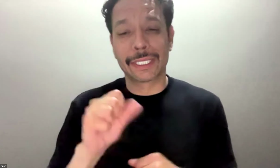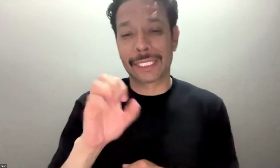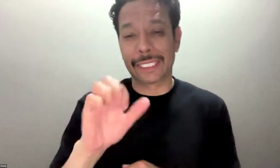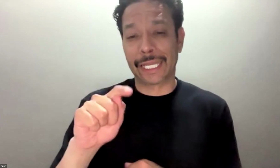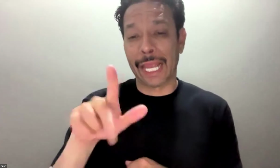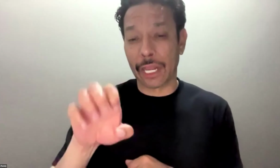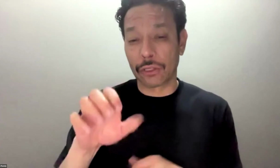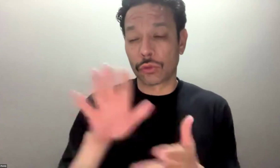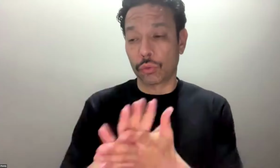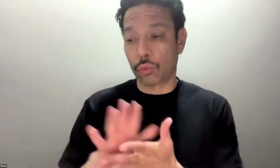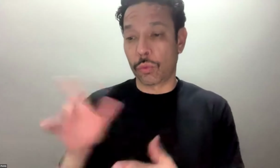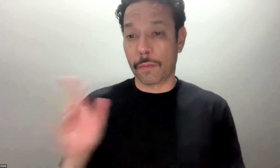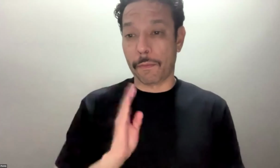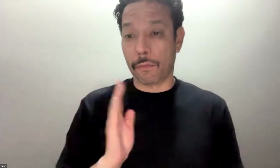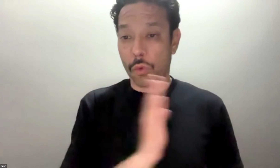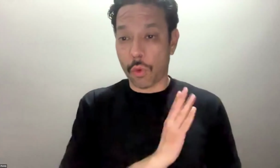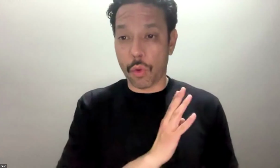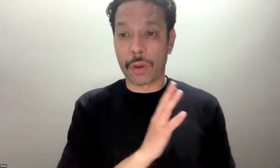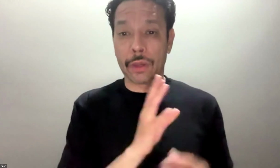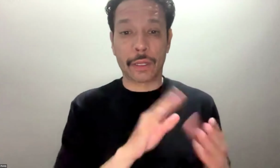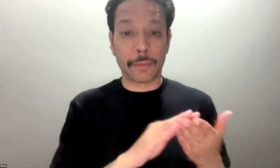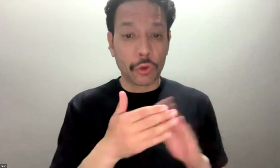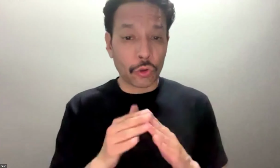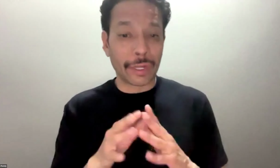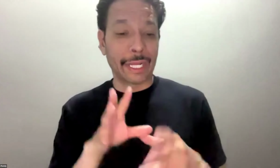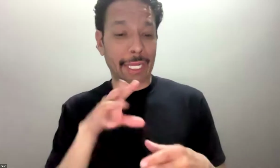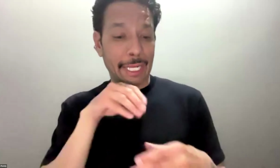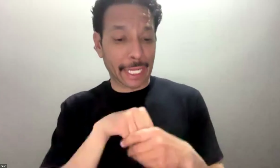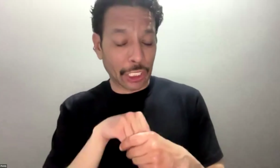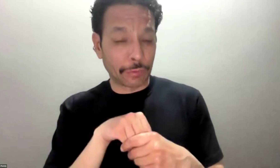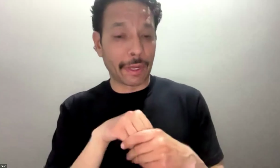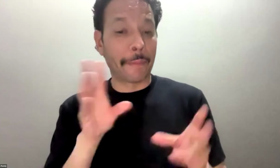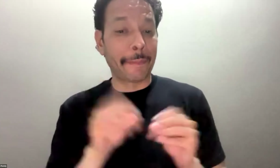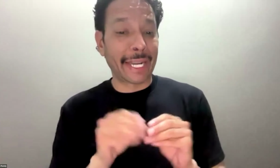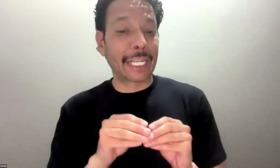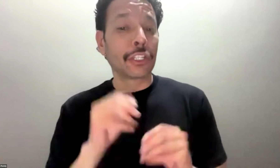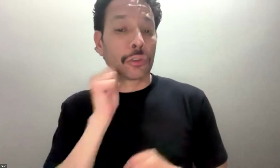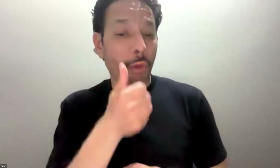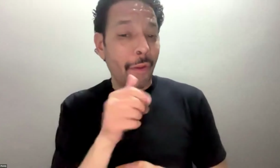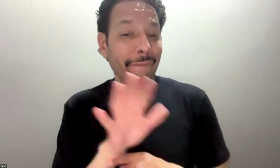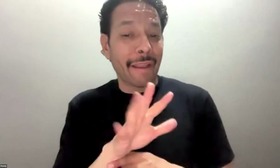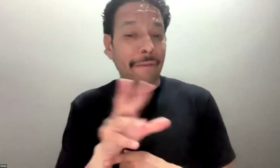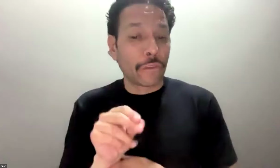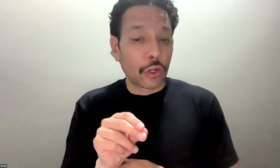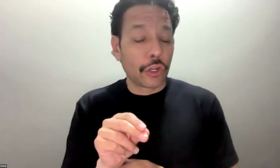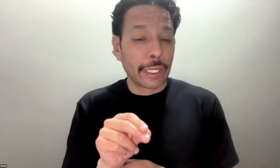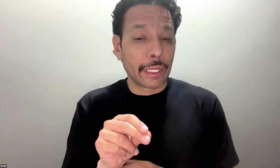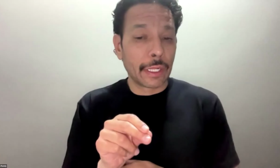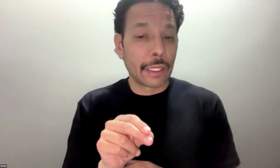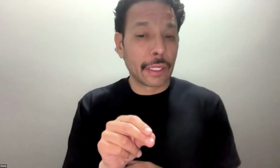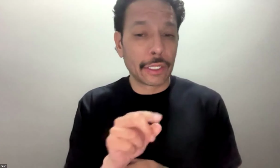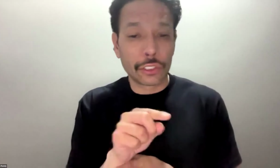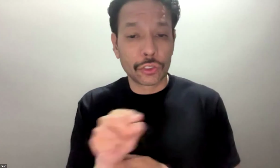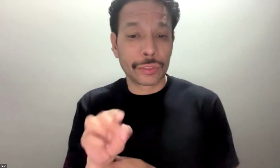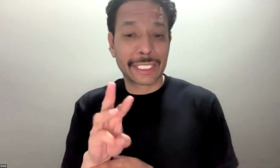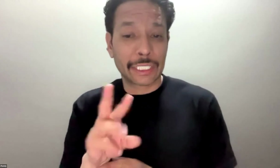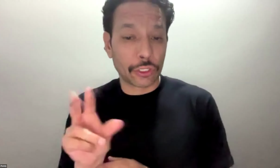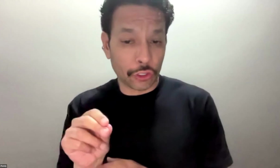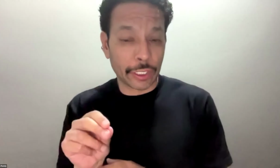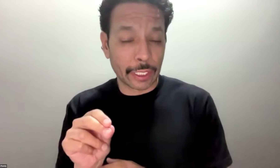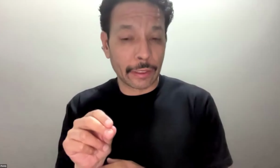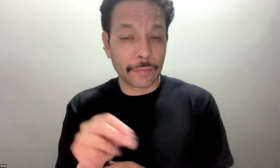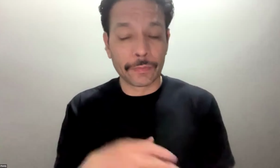Seattle School Board Community Engagement Meeting is tomorrow at 5:30 to